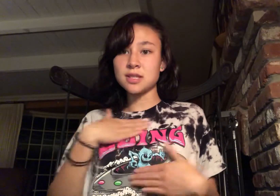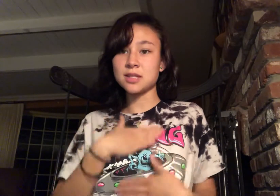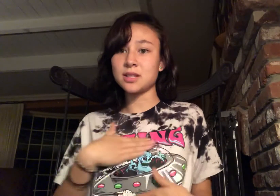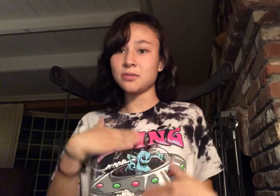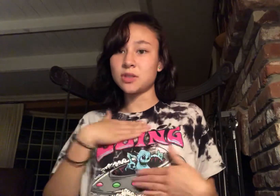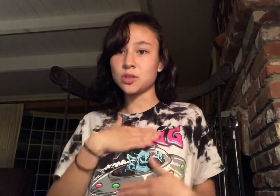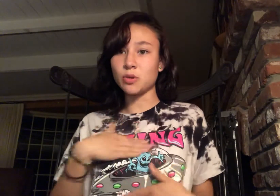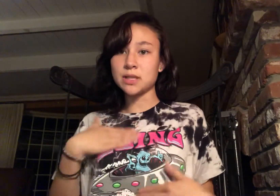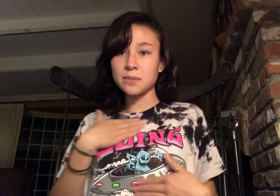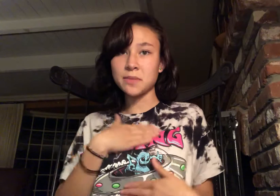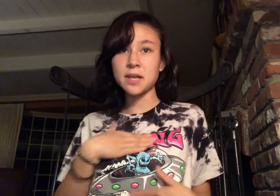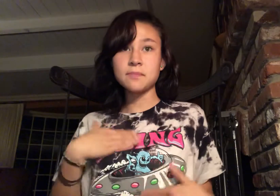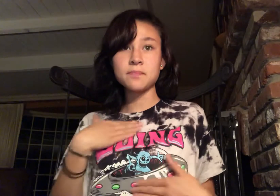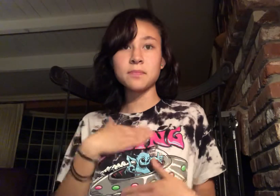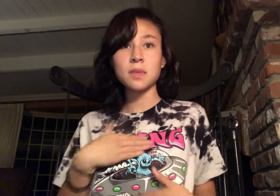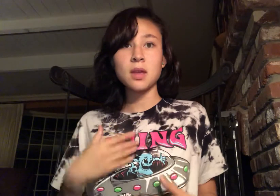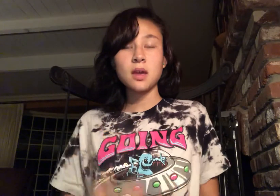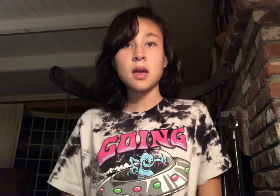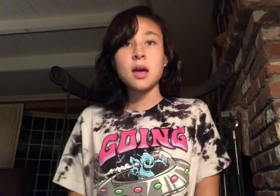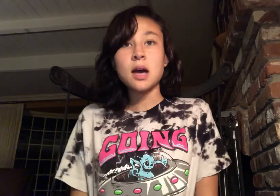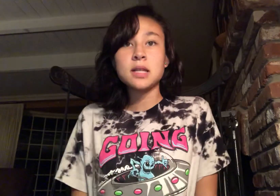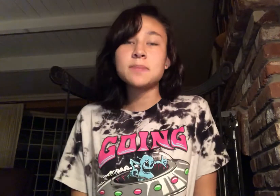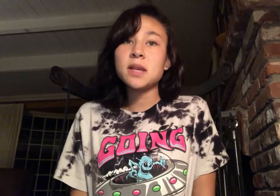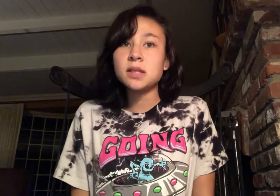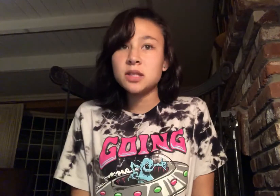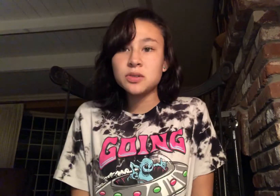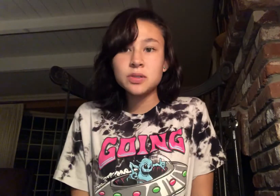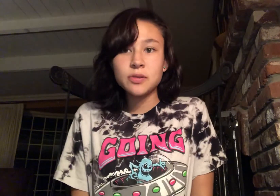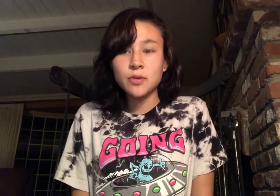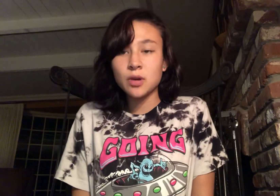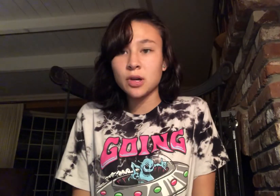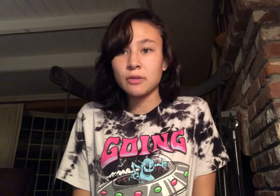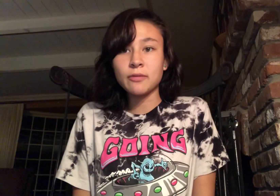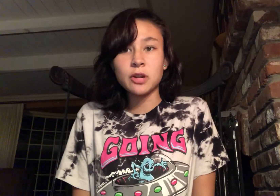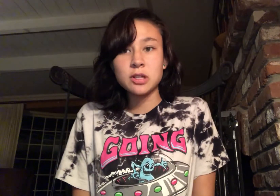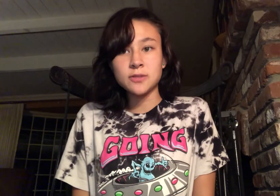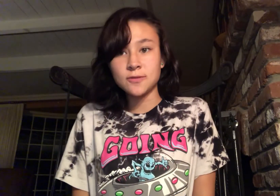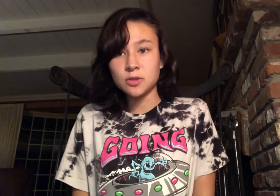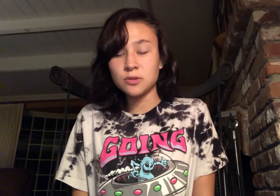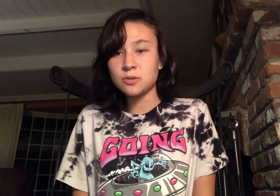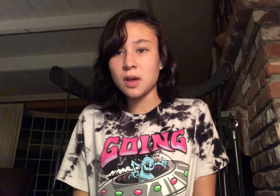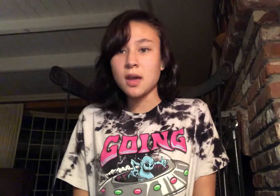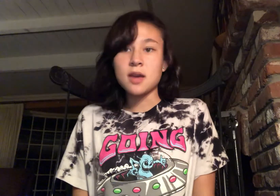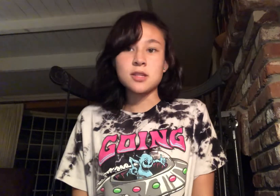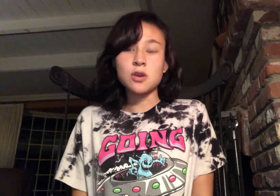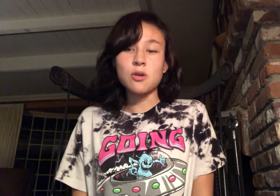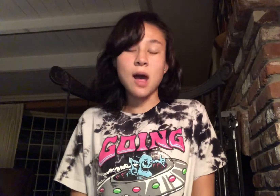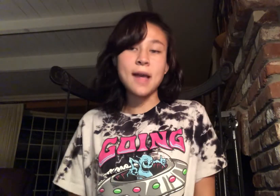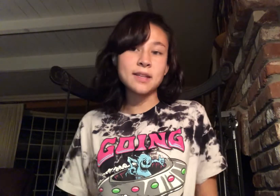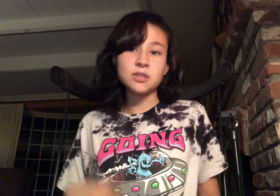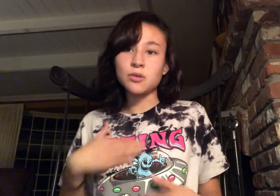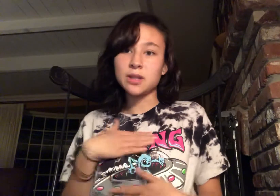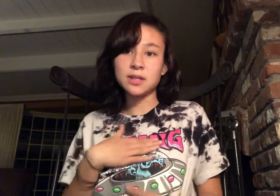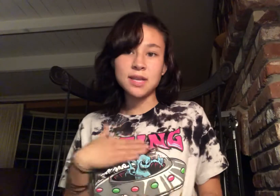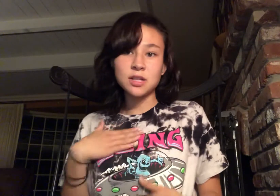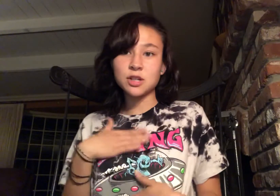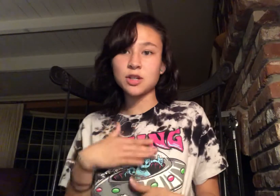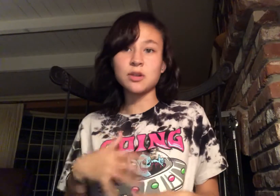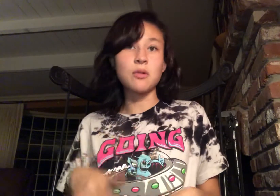is to enjoy something. It's mainly used for referring to food. So I enjoyed the dinner,